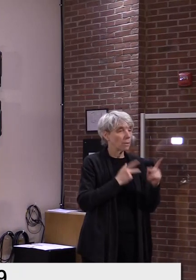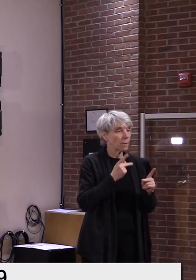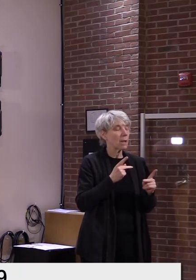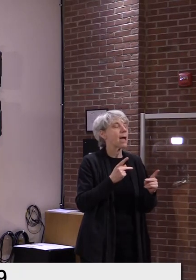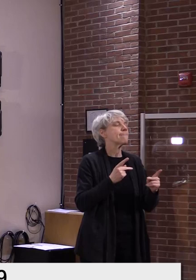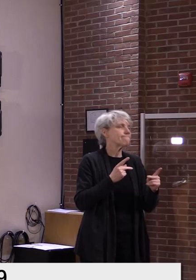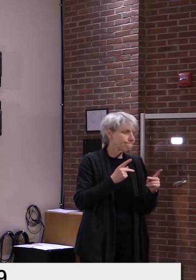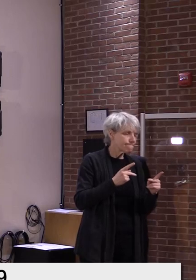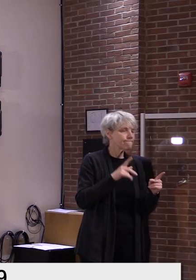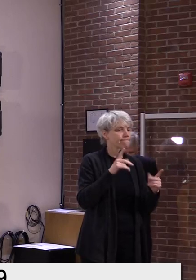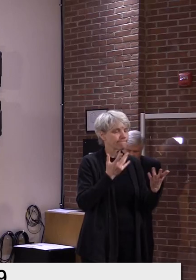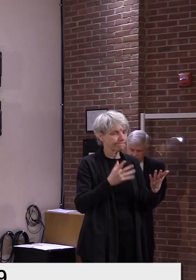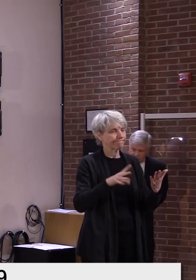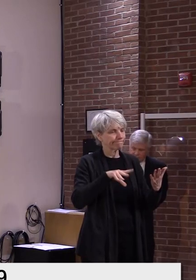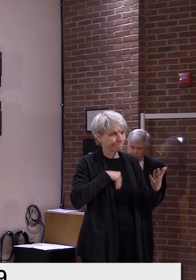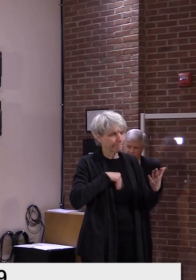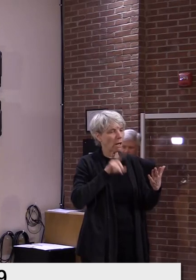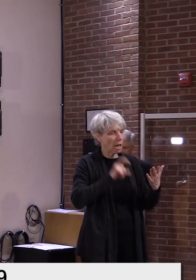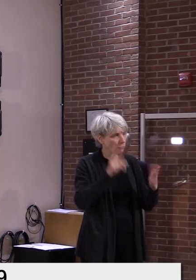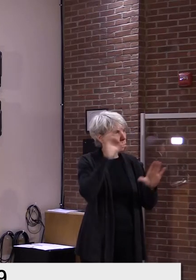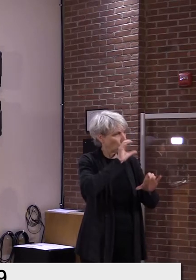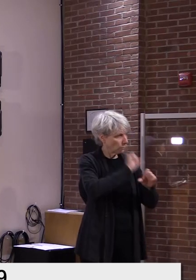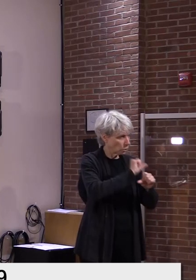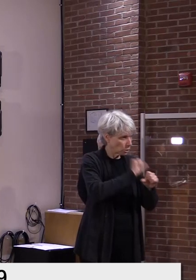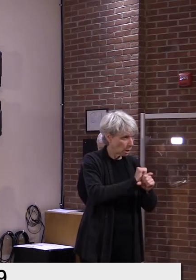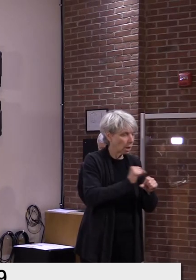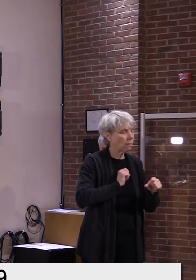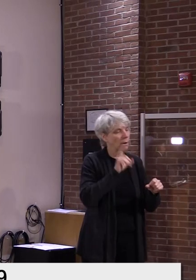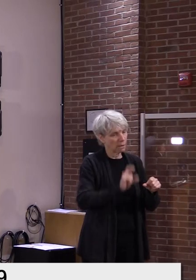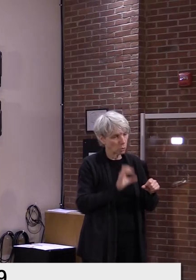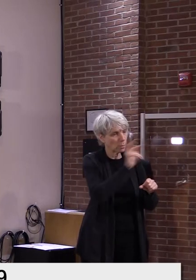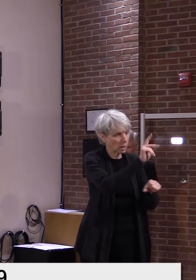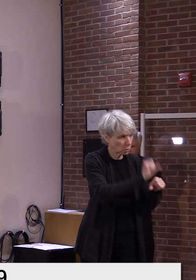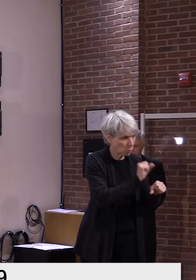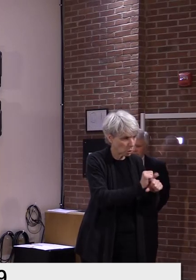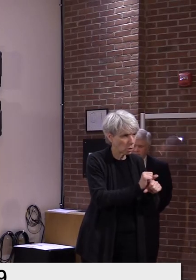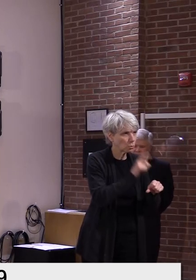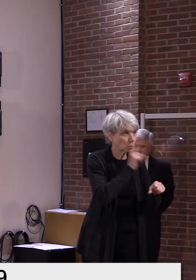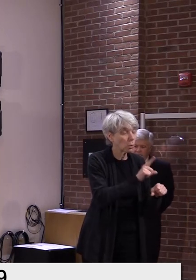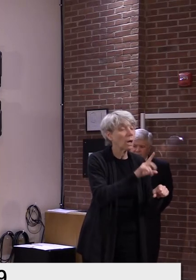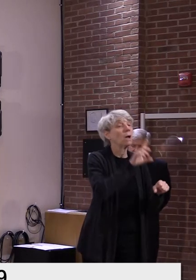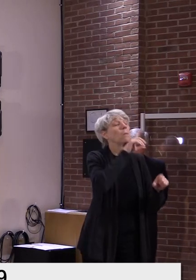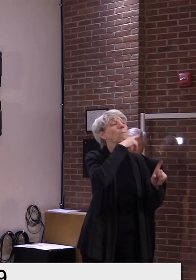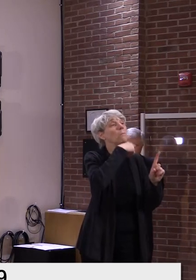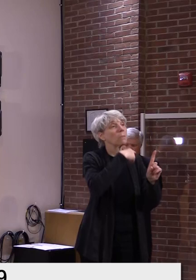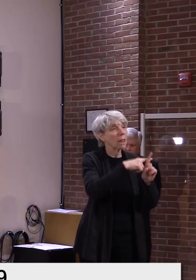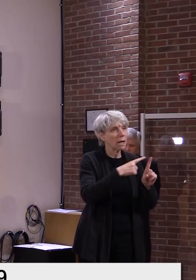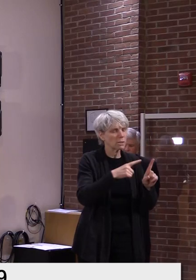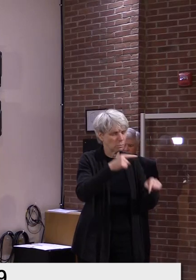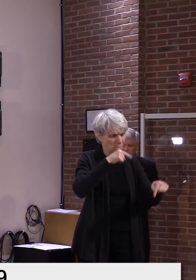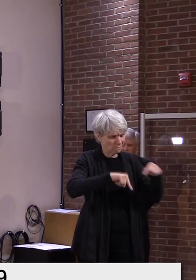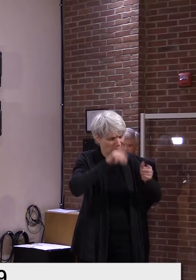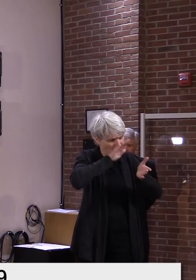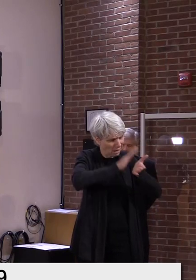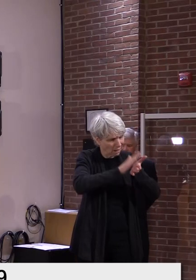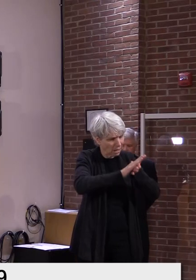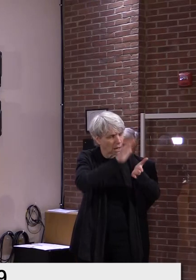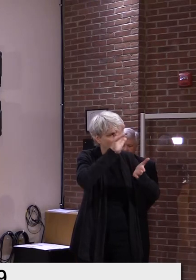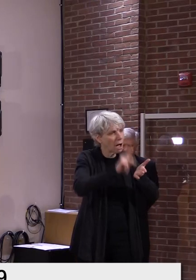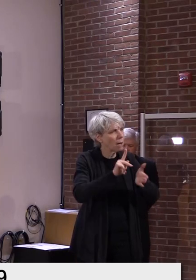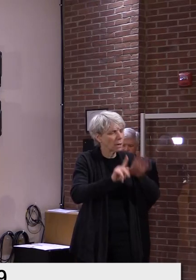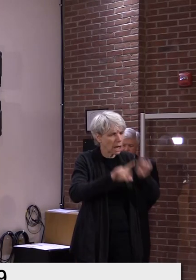work. The other component in there is that we've been doing a lot of cleaning up and catching of initial claims